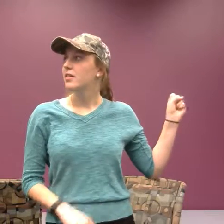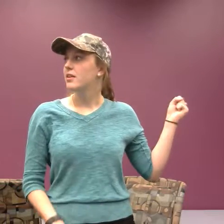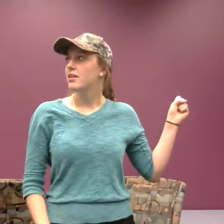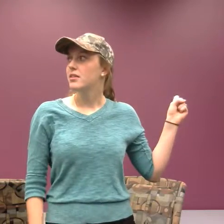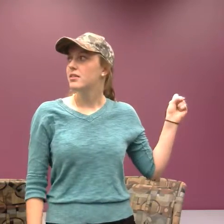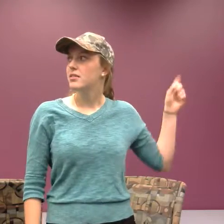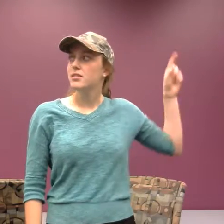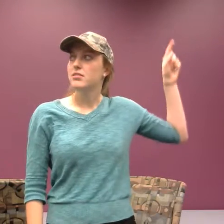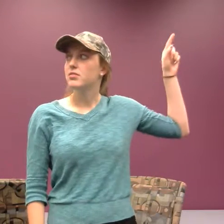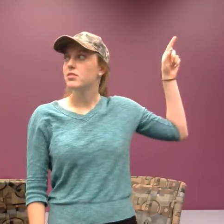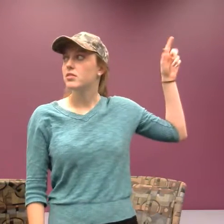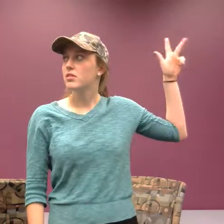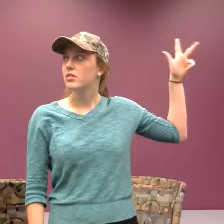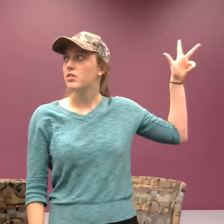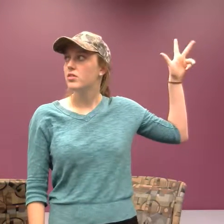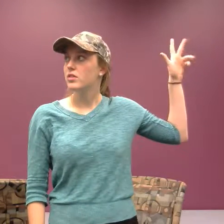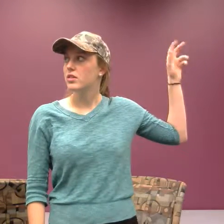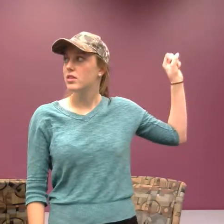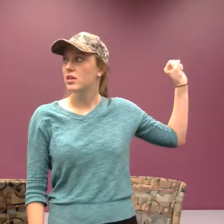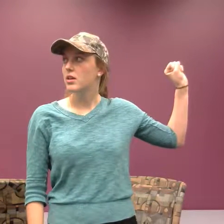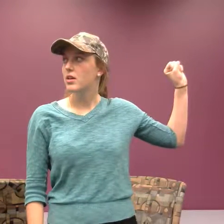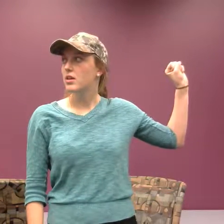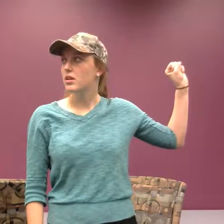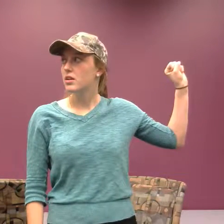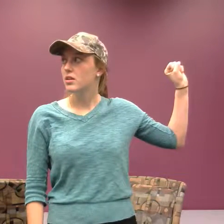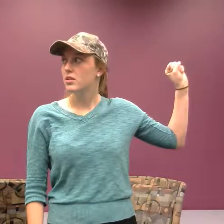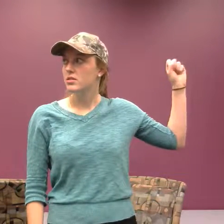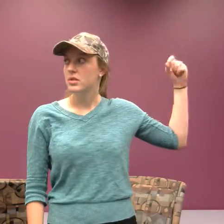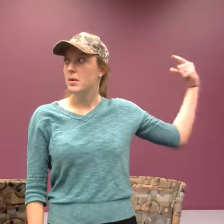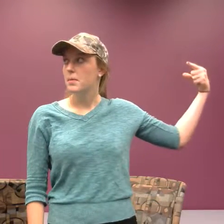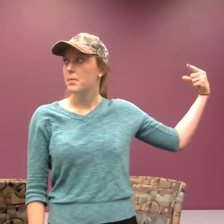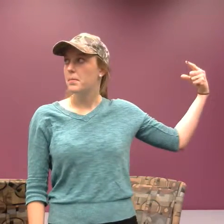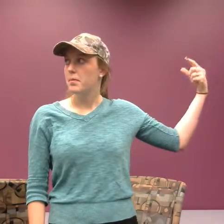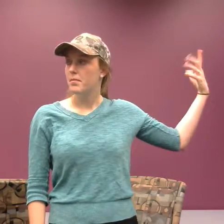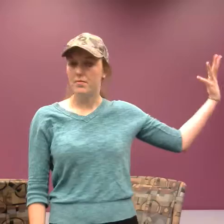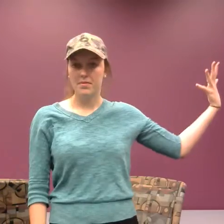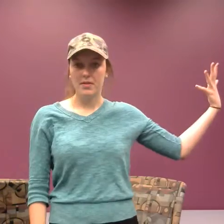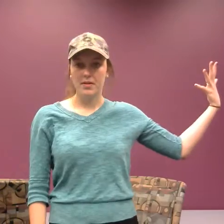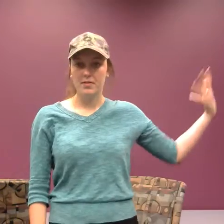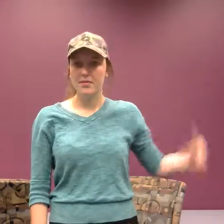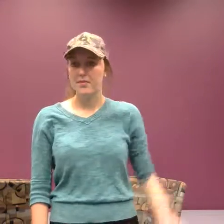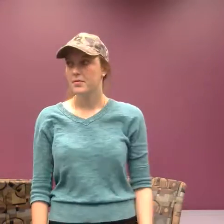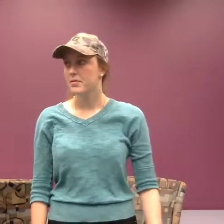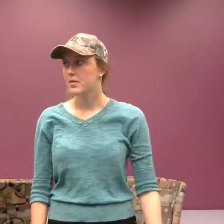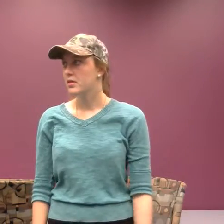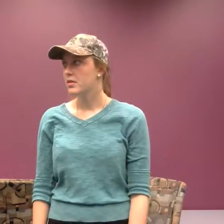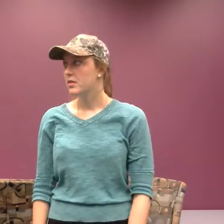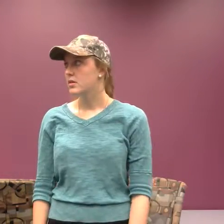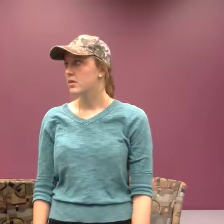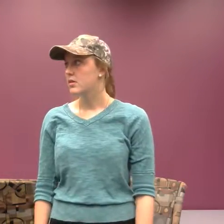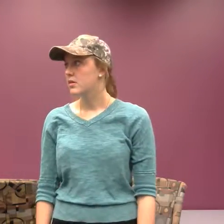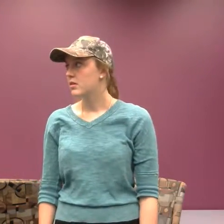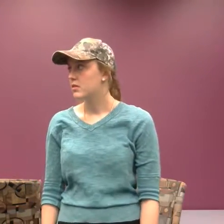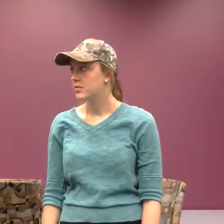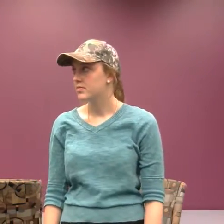last side is 3S equals 5. I want to push the envelope one more second